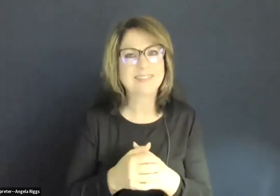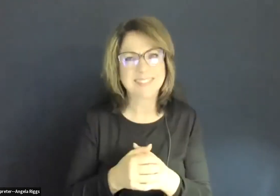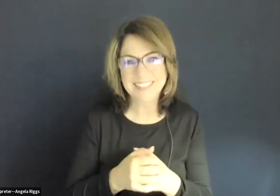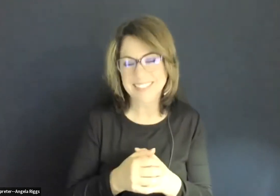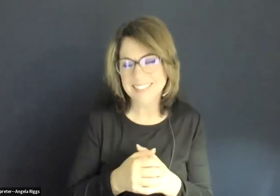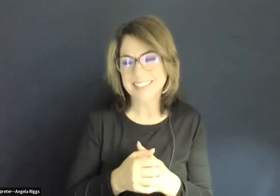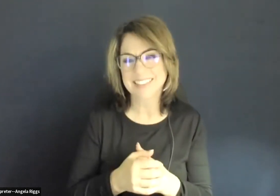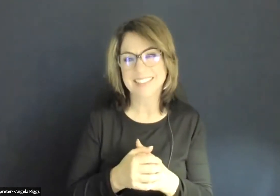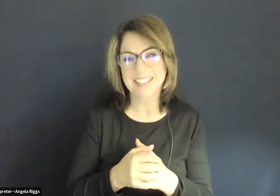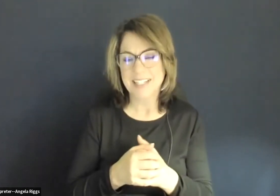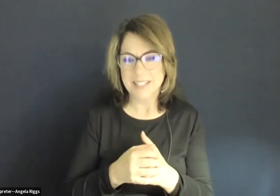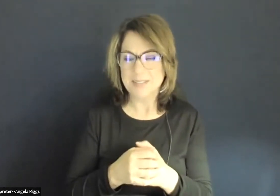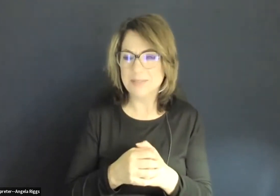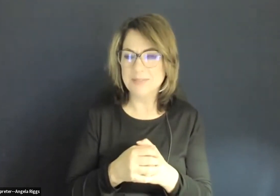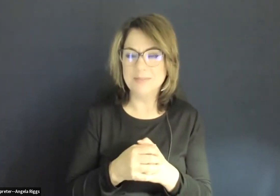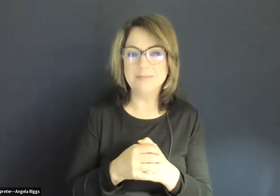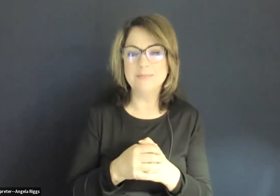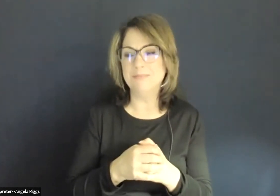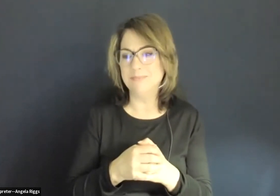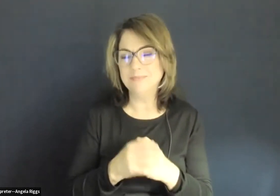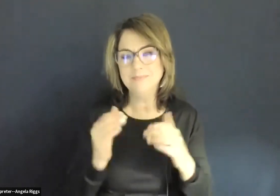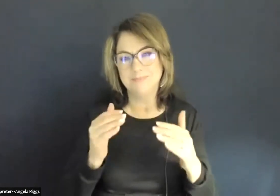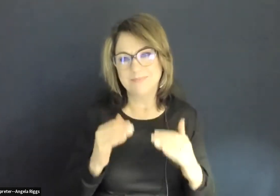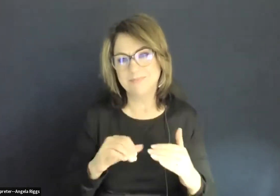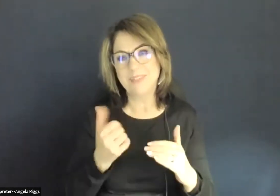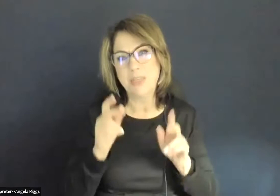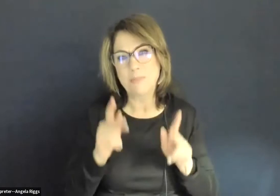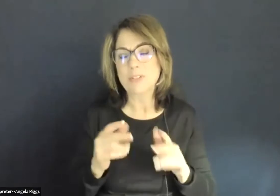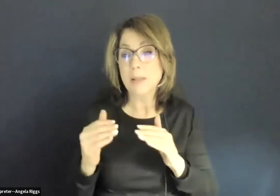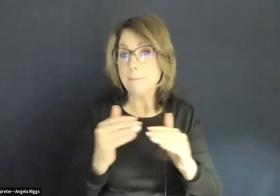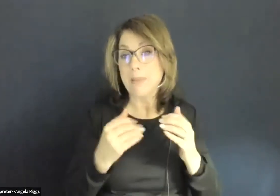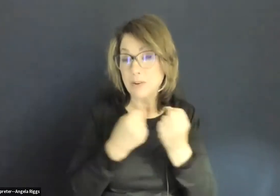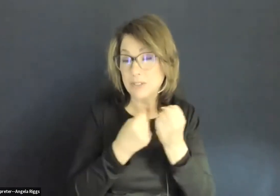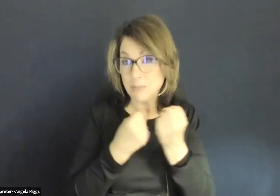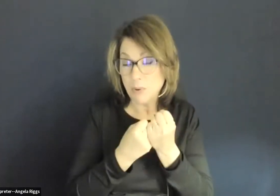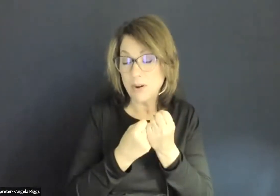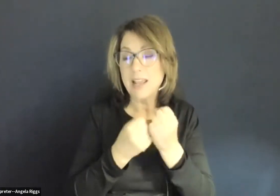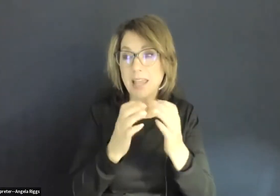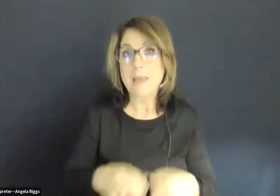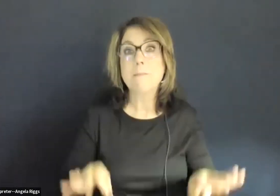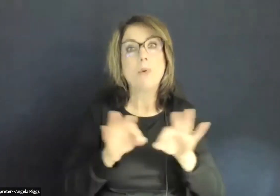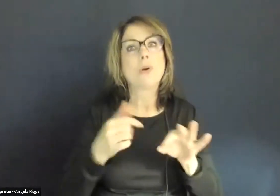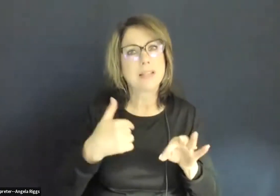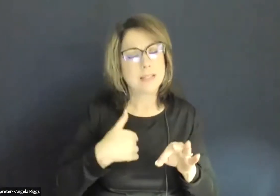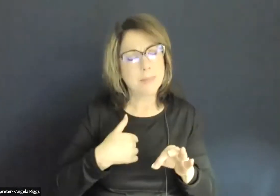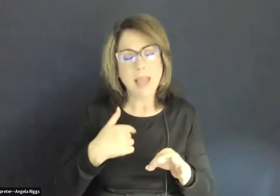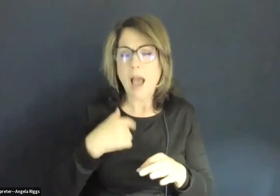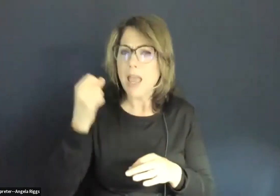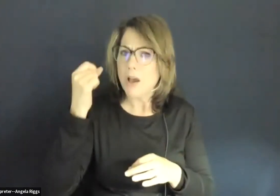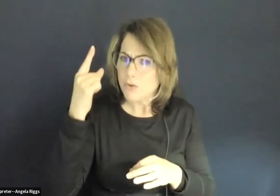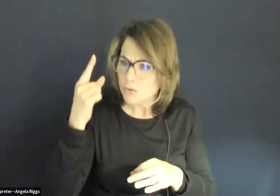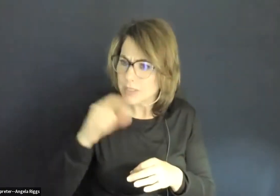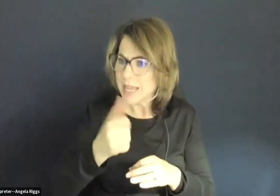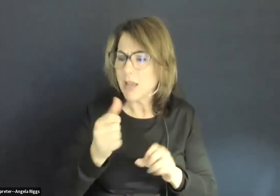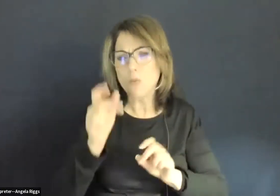I And like that. Tara, peer support is important to me because I understand what others are